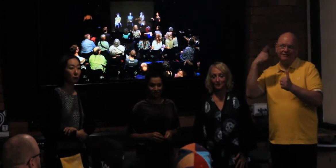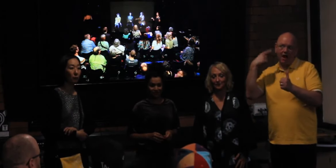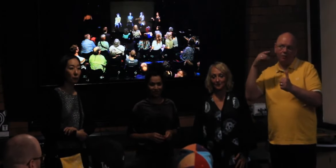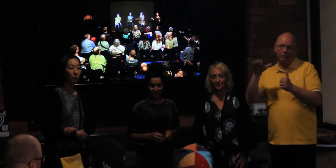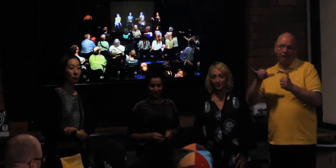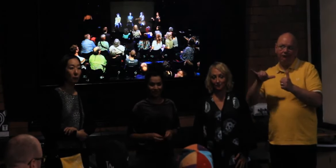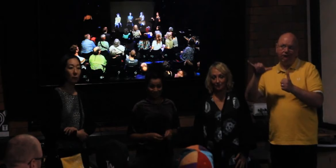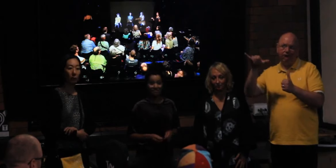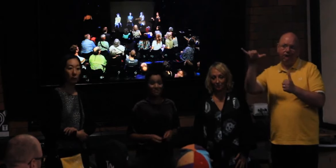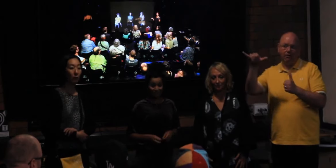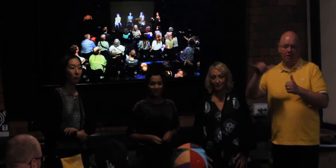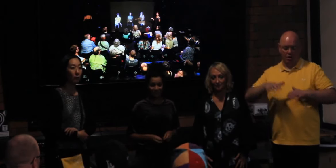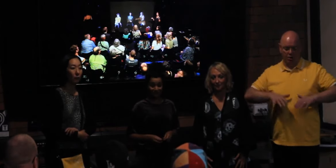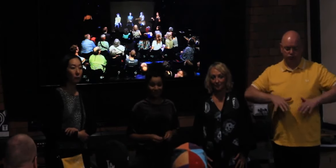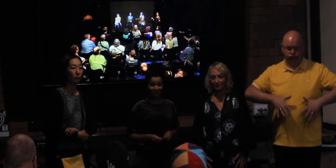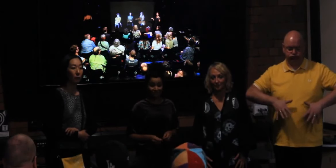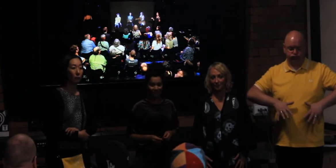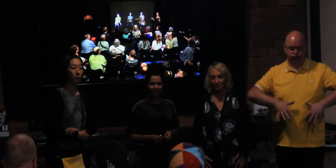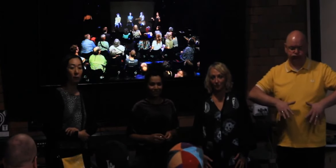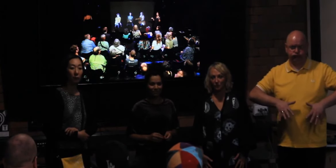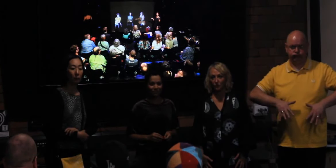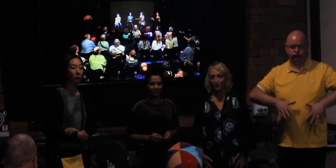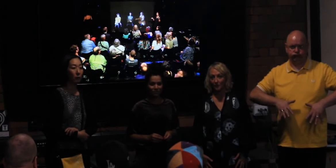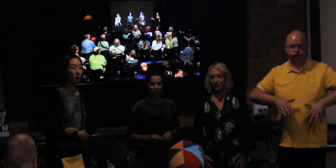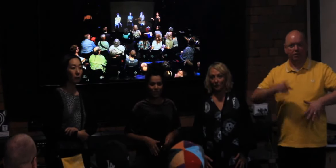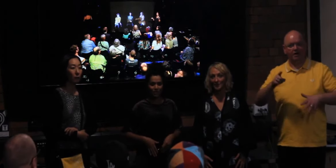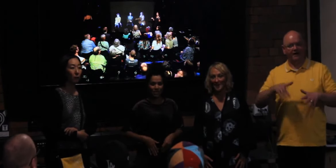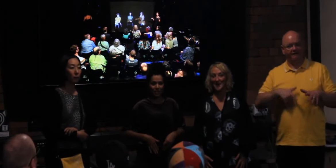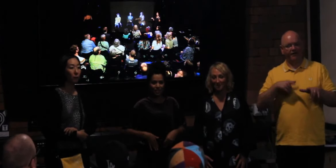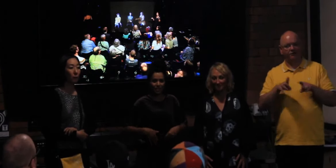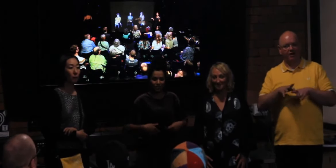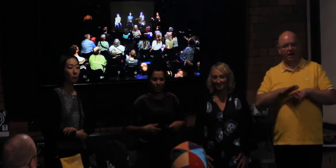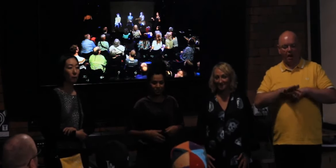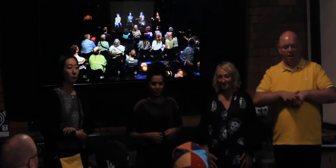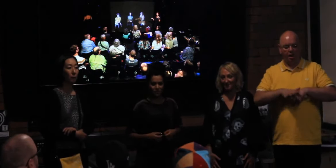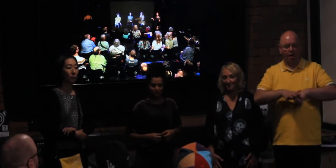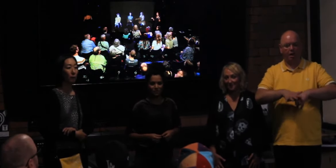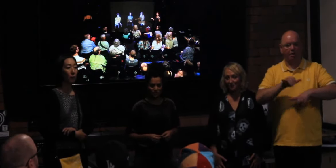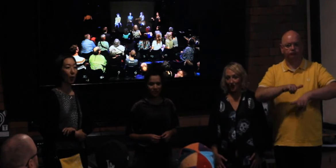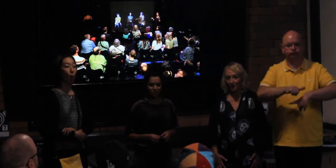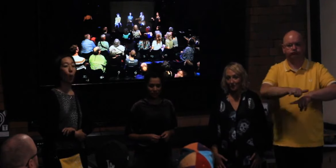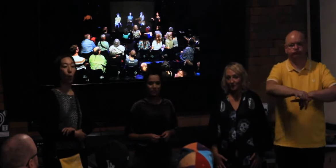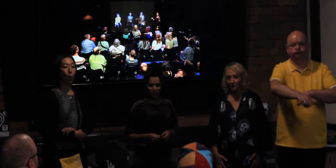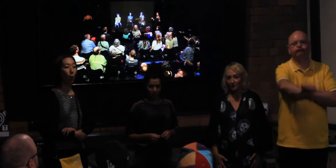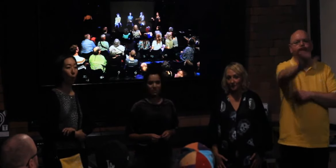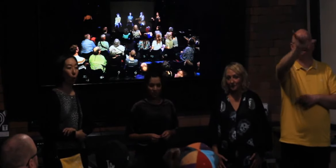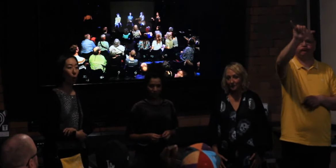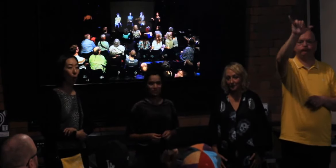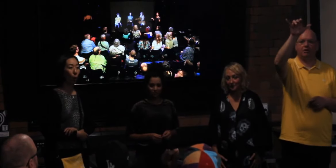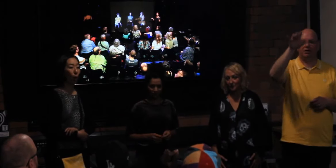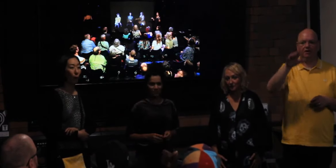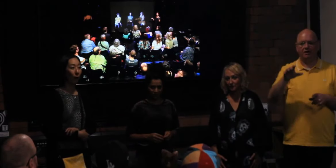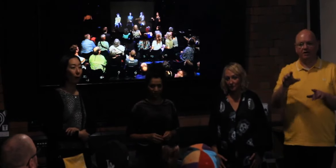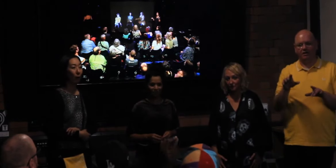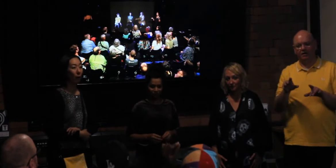off, the vibration of the bell, sort of as you almost feel the ground leave, and then there's a point towards, I feel like